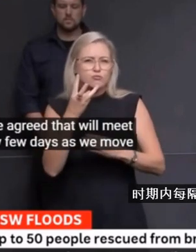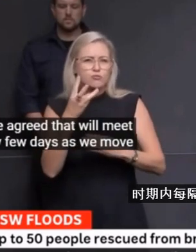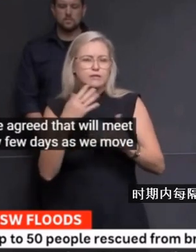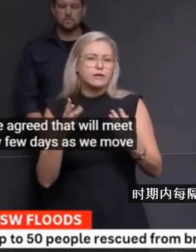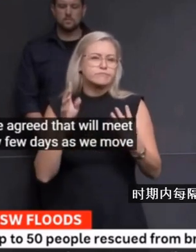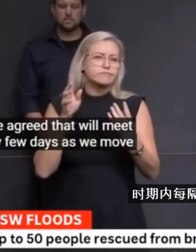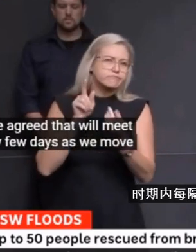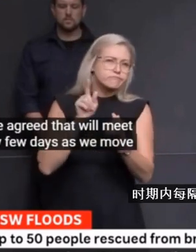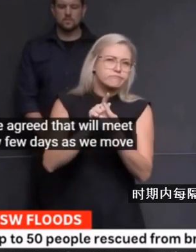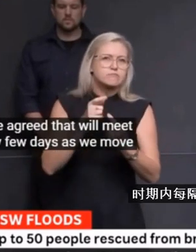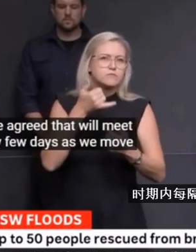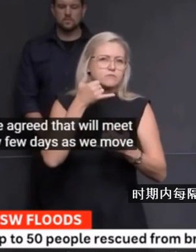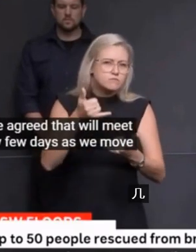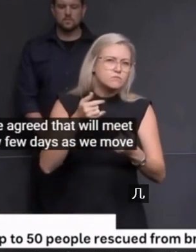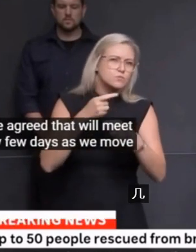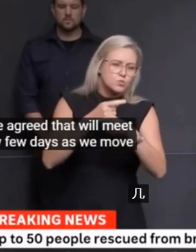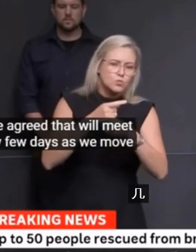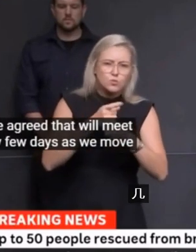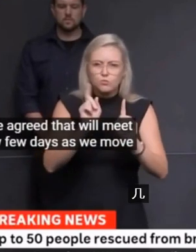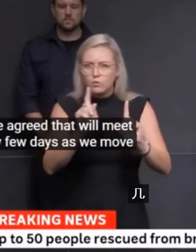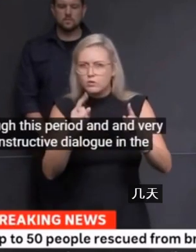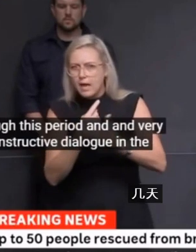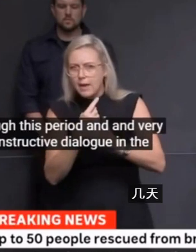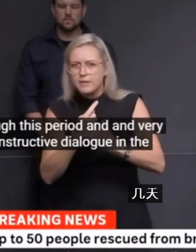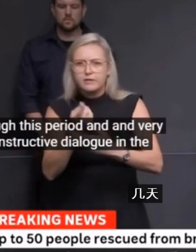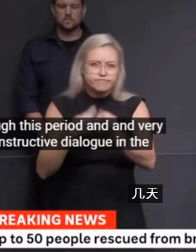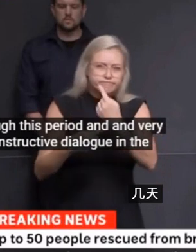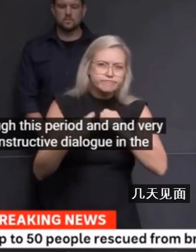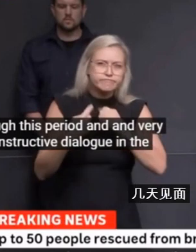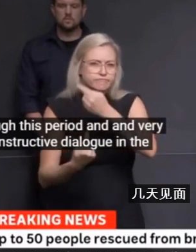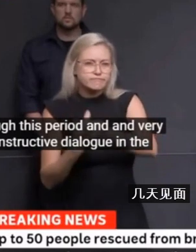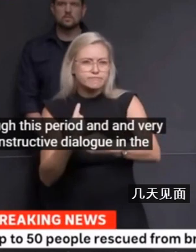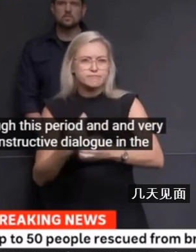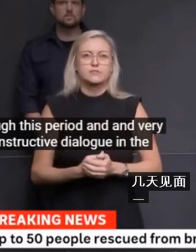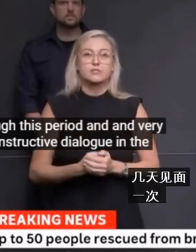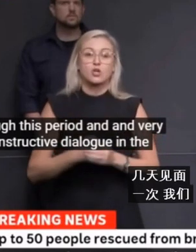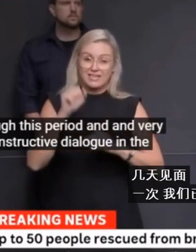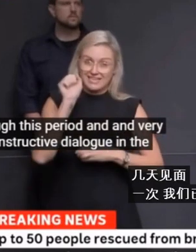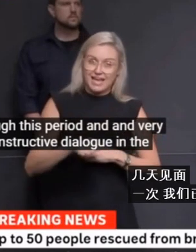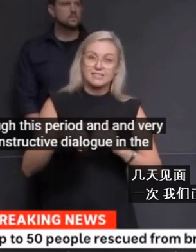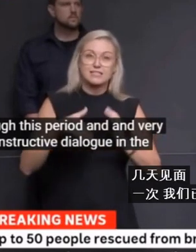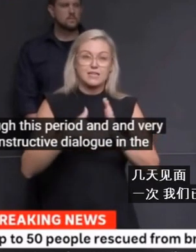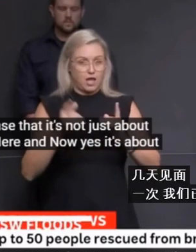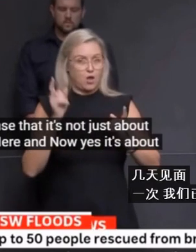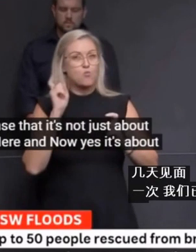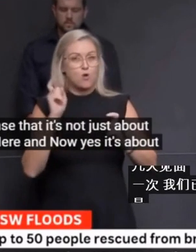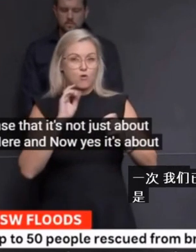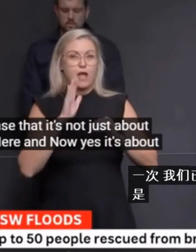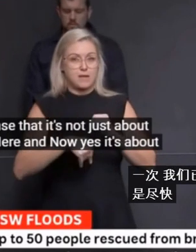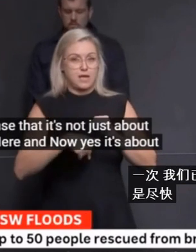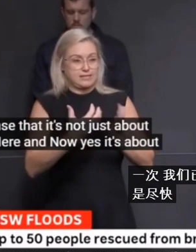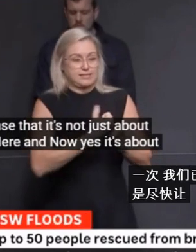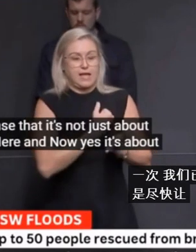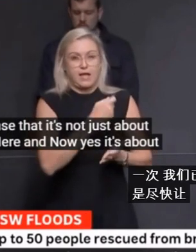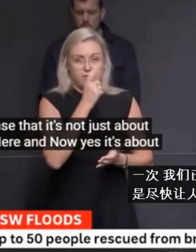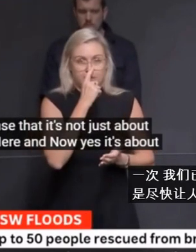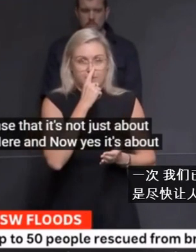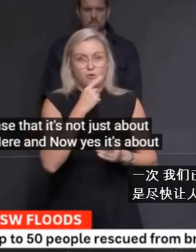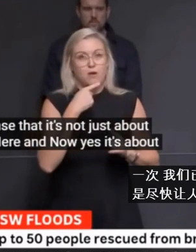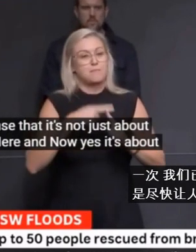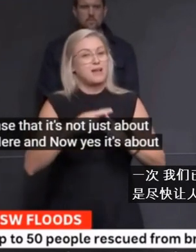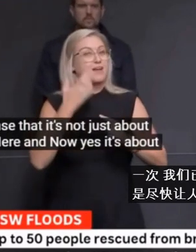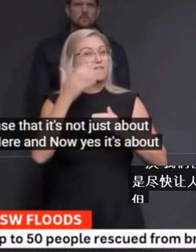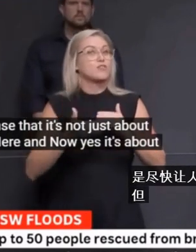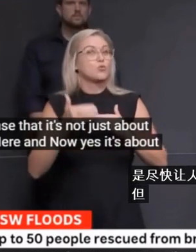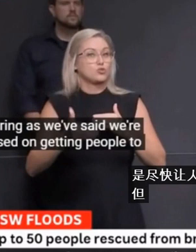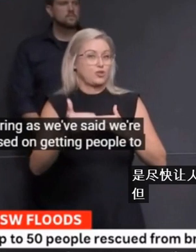constructive dialogue, in the sense that it's not just about the here and now. Yes, it's about ensuring, as we've said, we're focused on getting people to safety